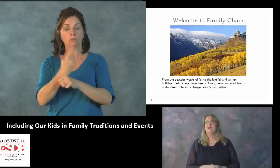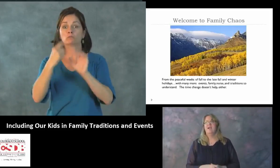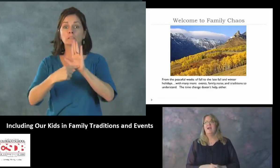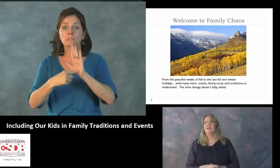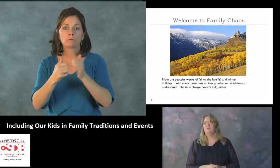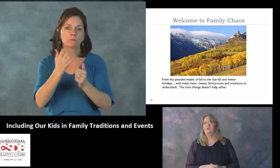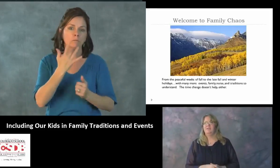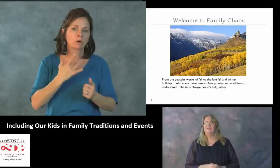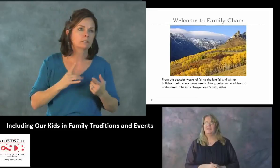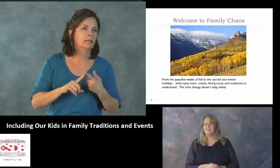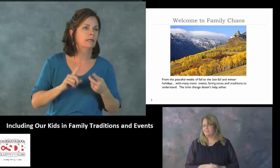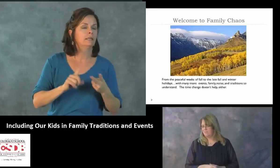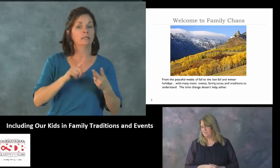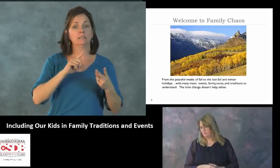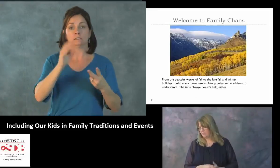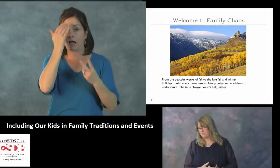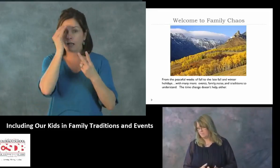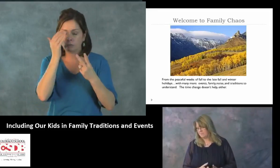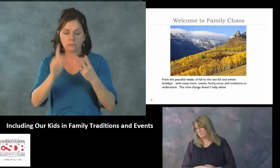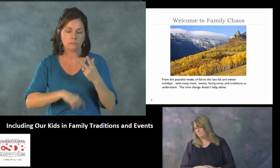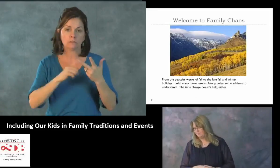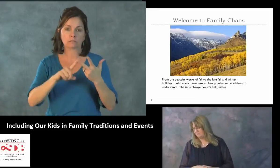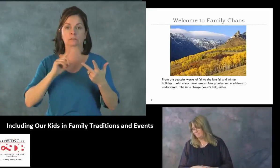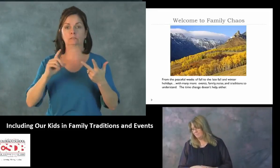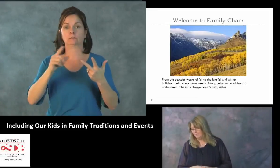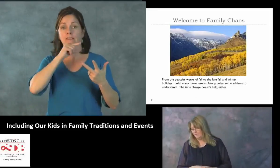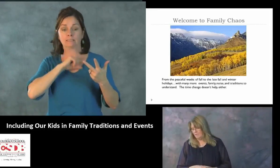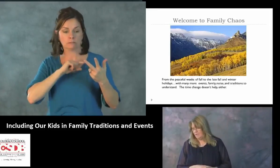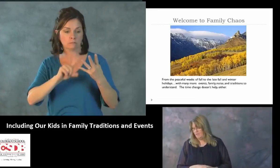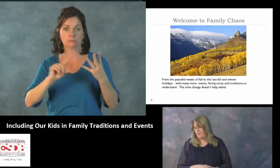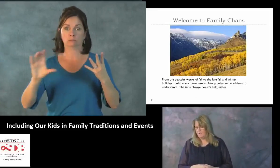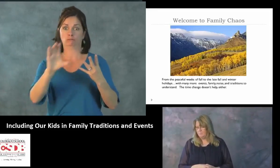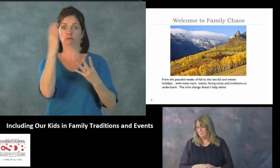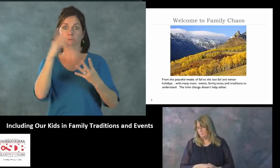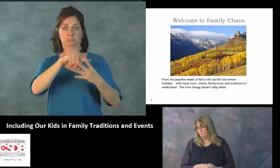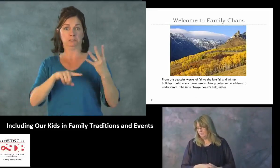and Halloween, Thanksgiving, and Christmas.